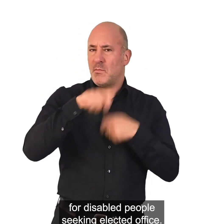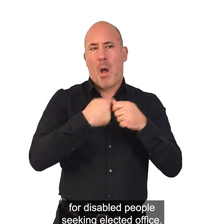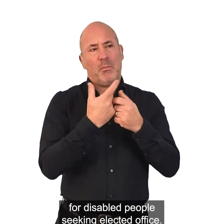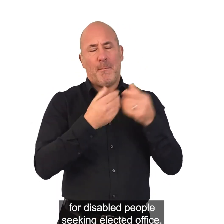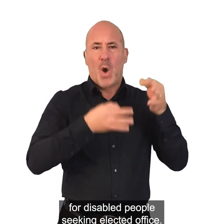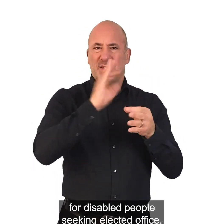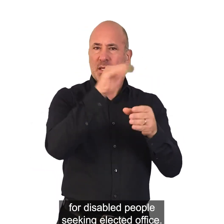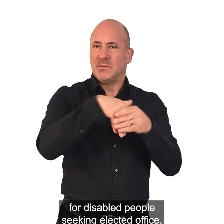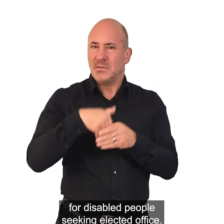office.